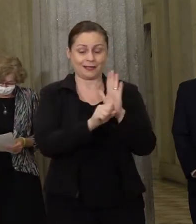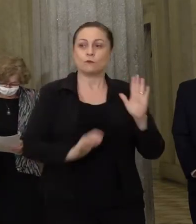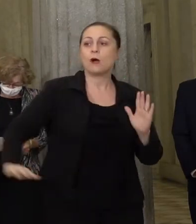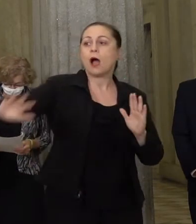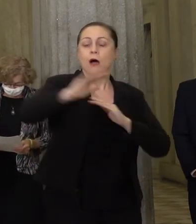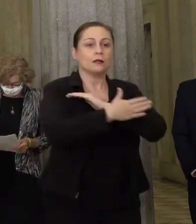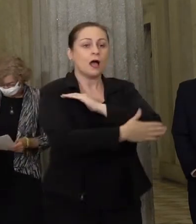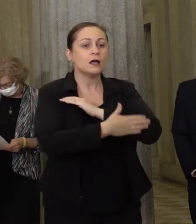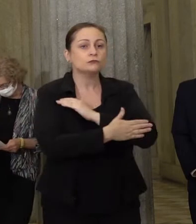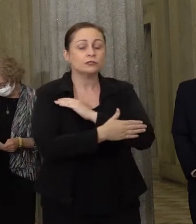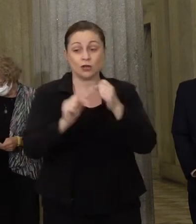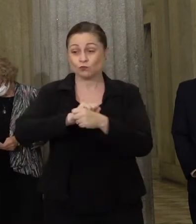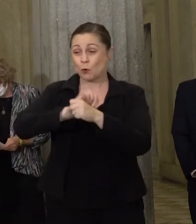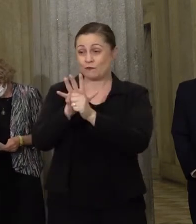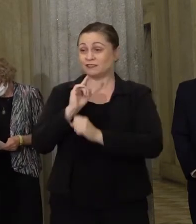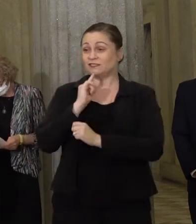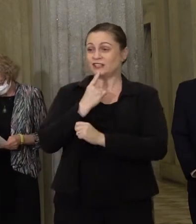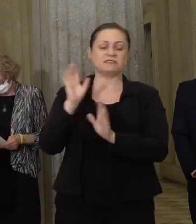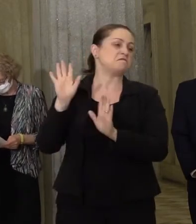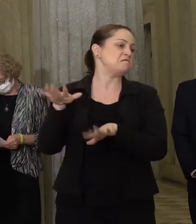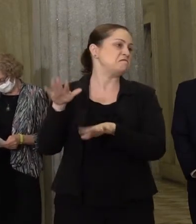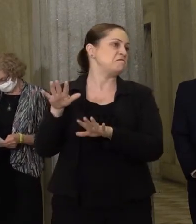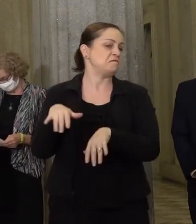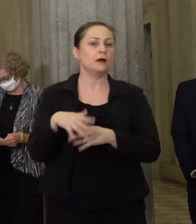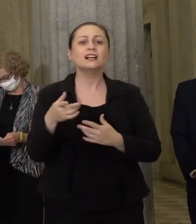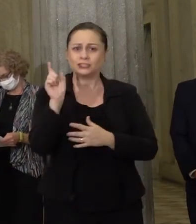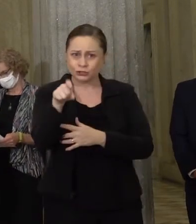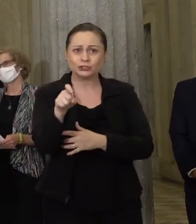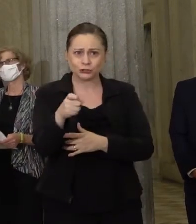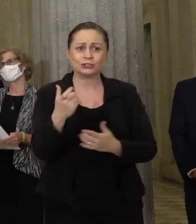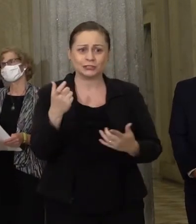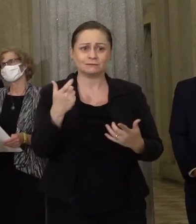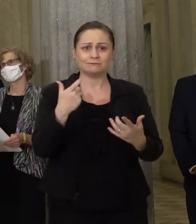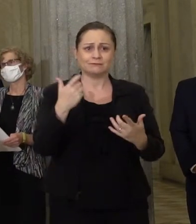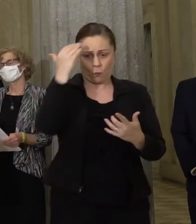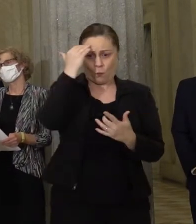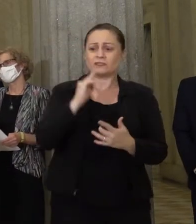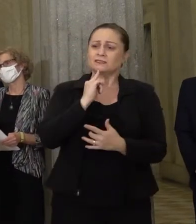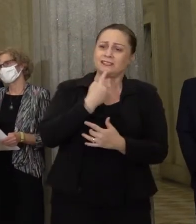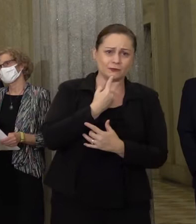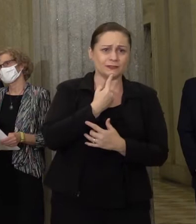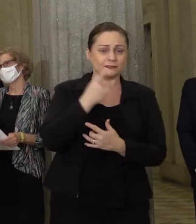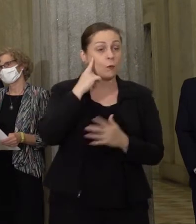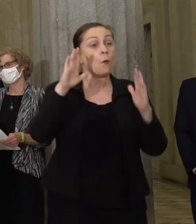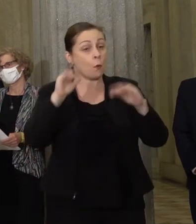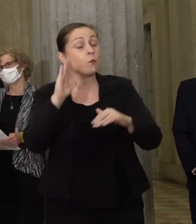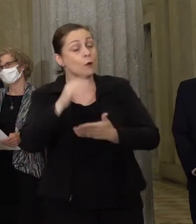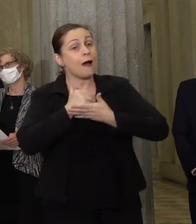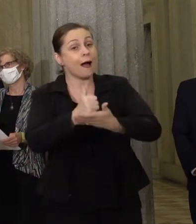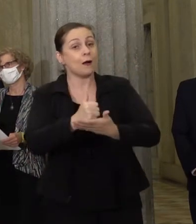to be taking the virus as seriously as they should, and we hope that this will help all of us, particularly the